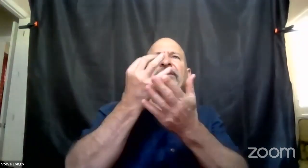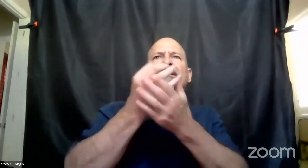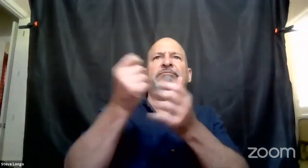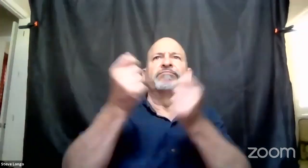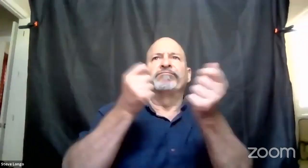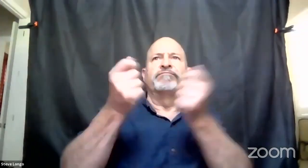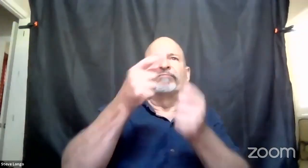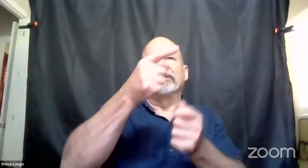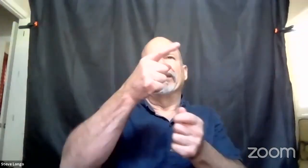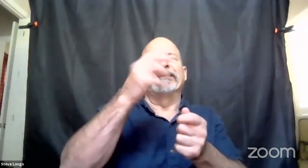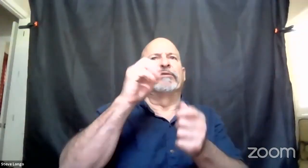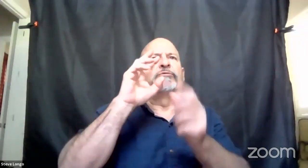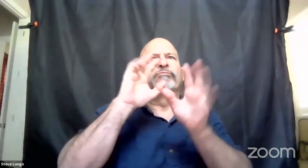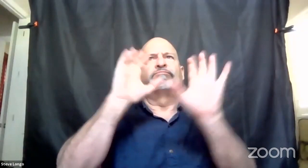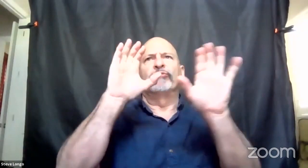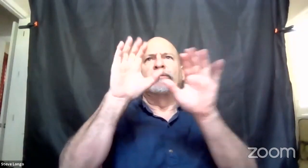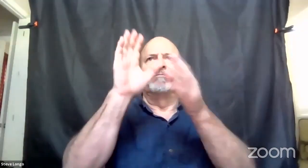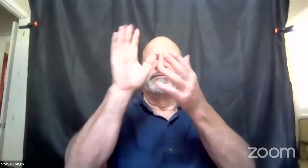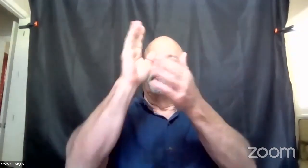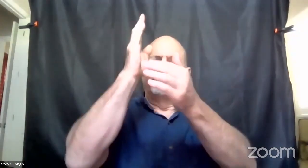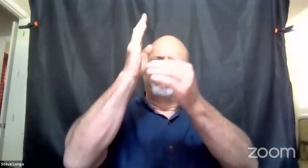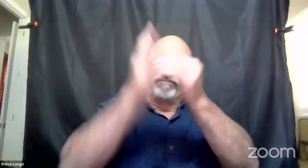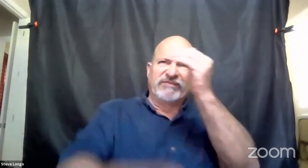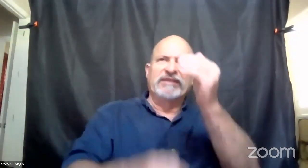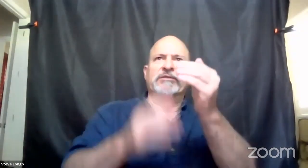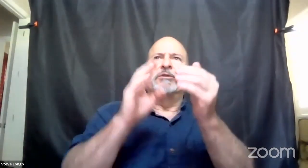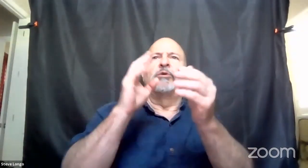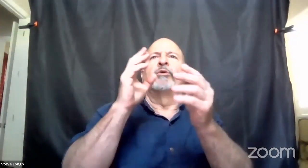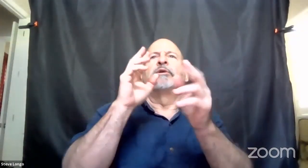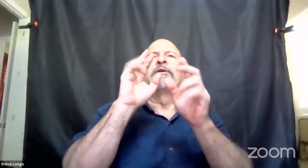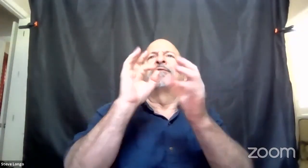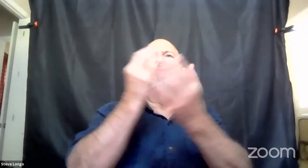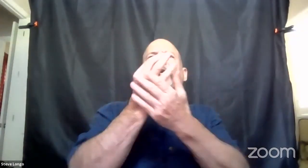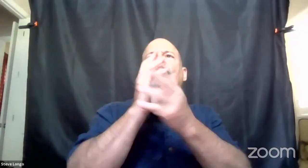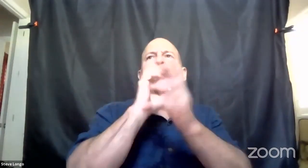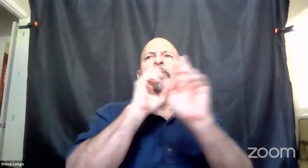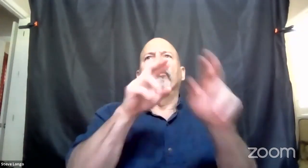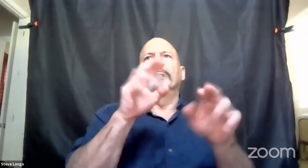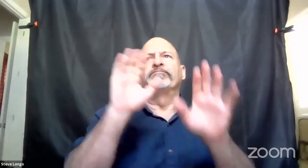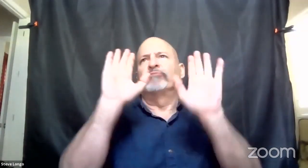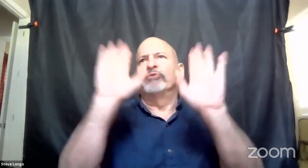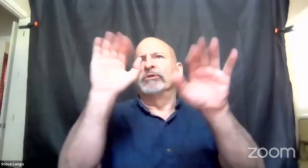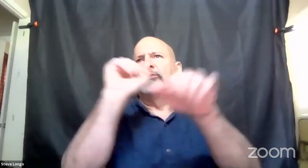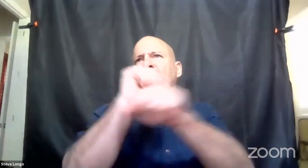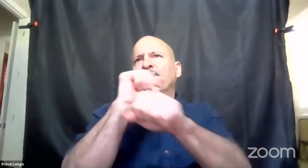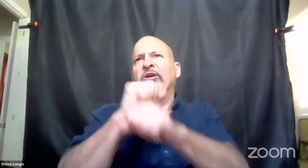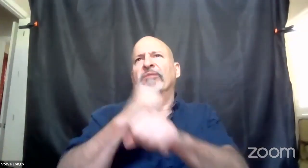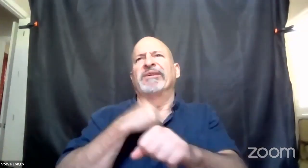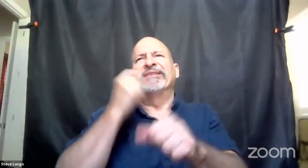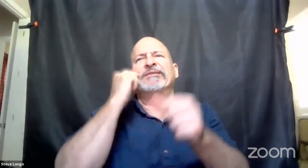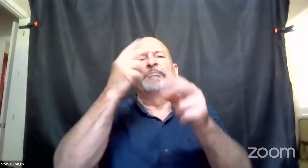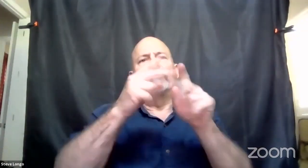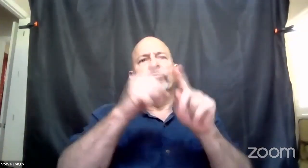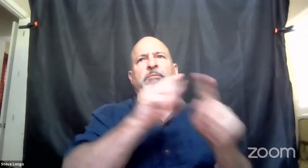And specifically, Paul Barnett has done a fabulous job in wrapping up our financial